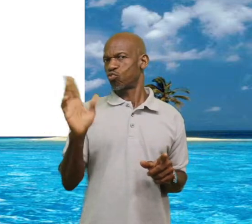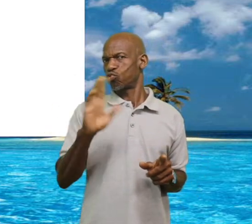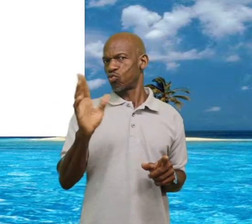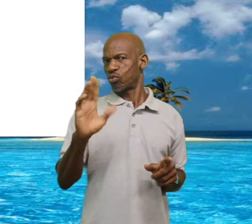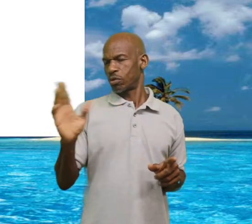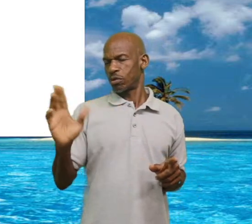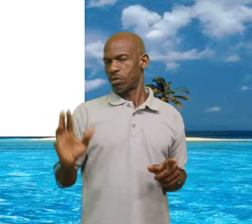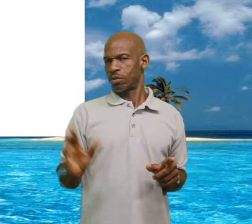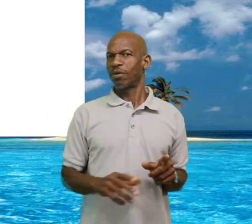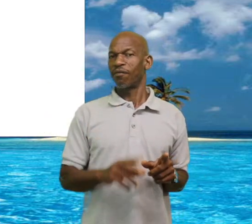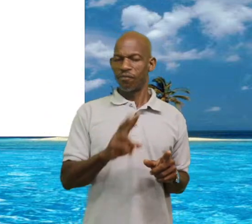V,